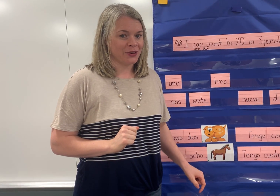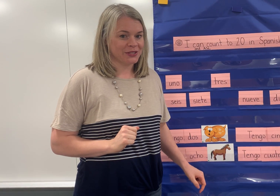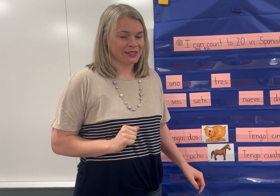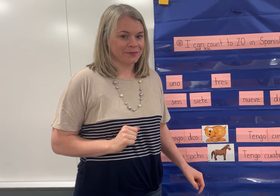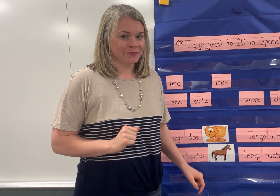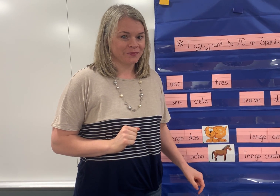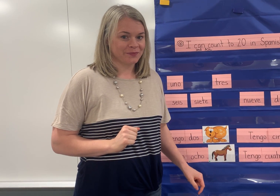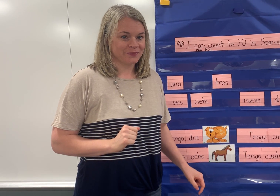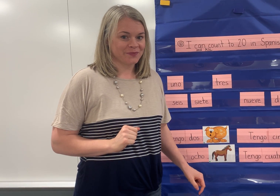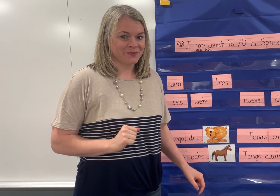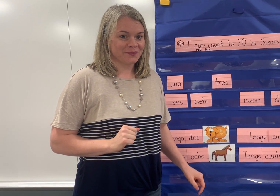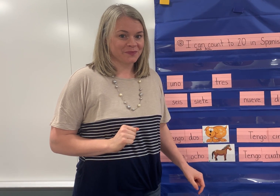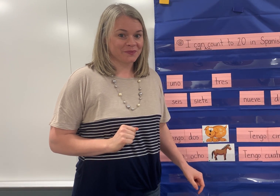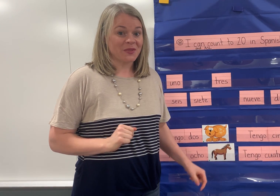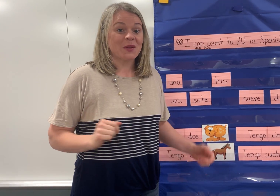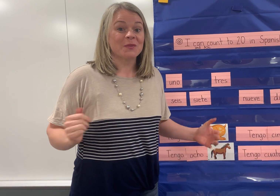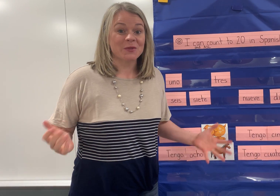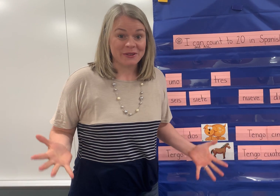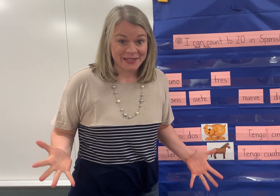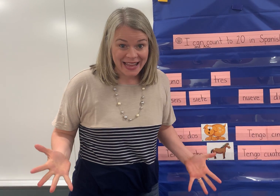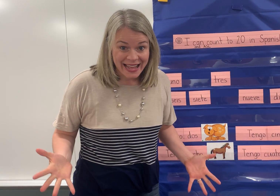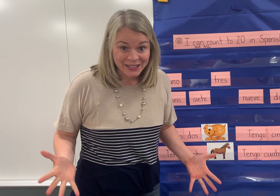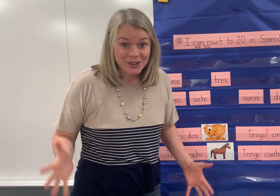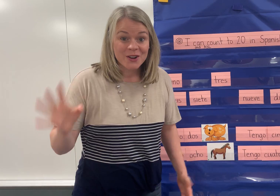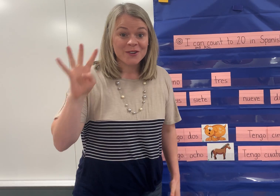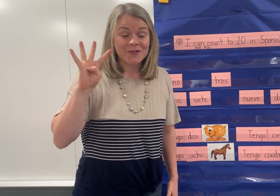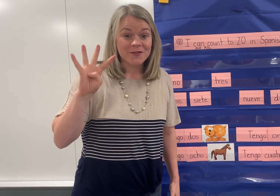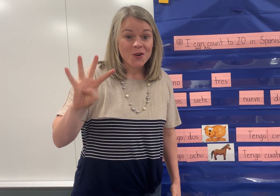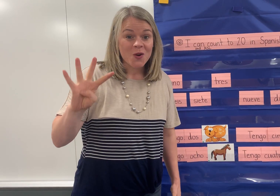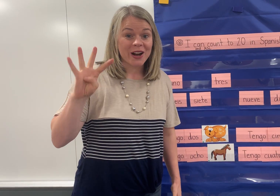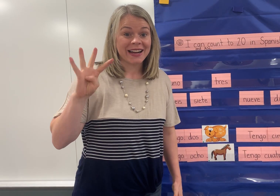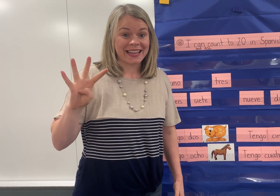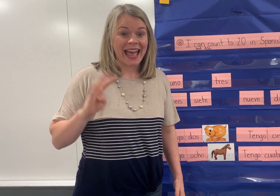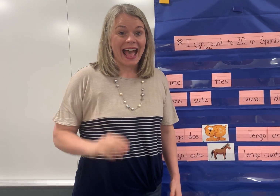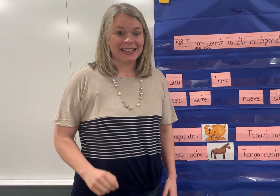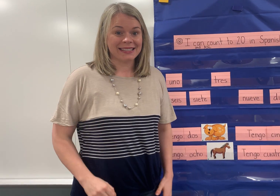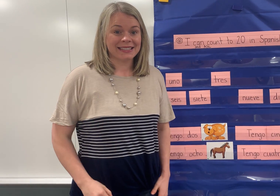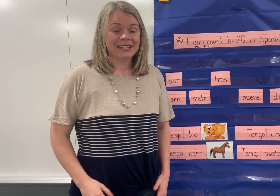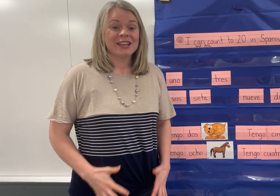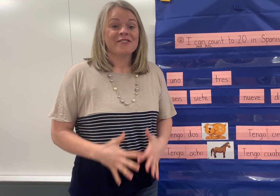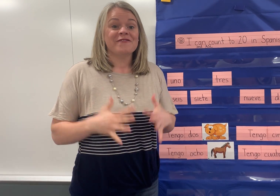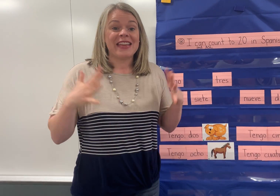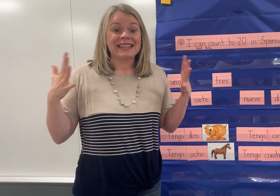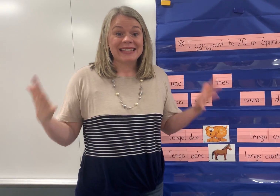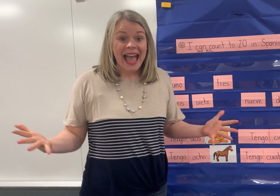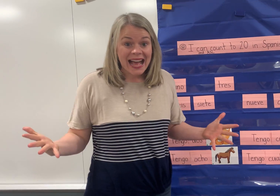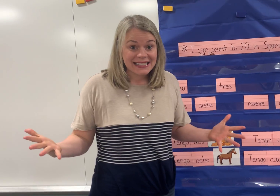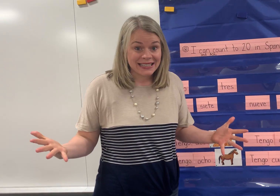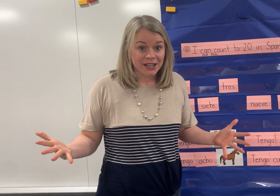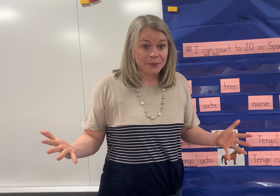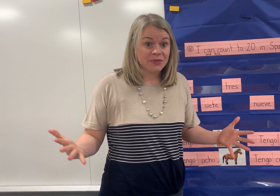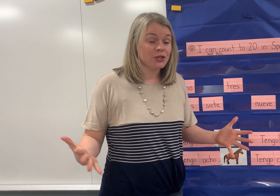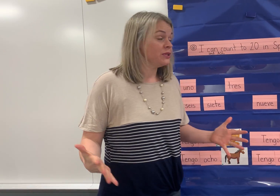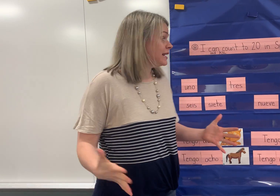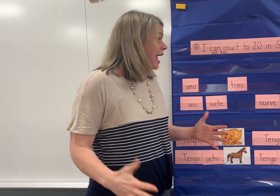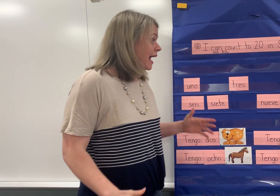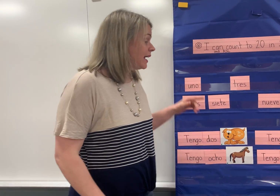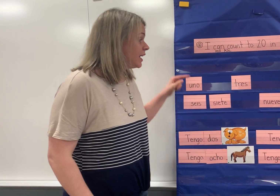gatos. Muy bien. 4 cats. Fantastic. So today